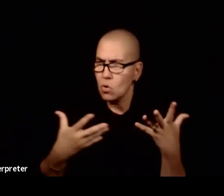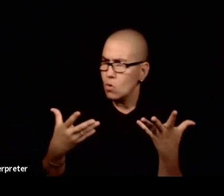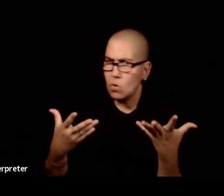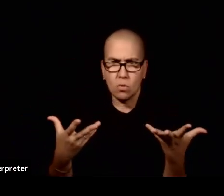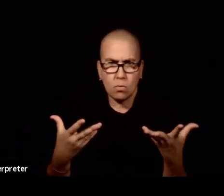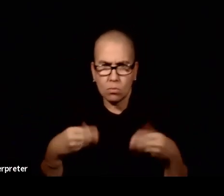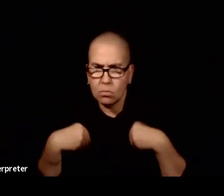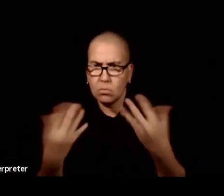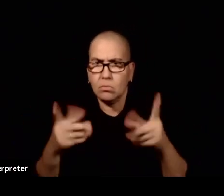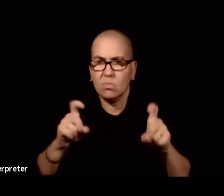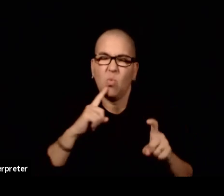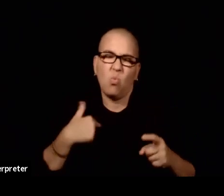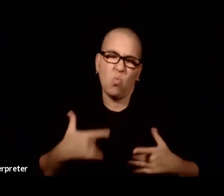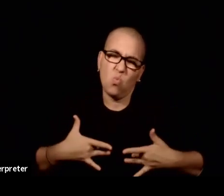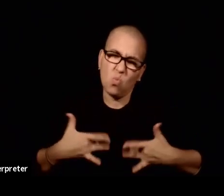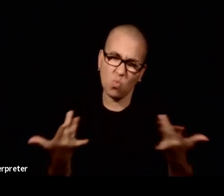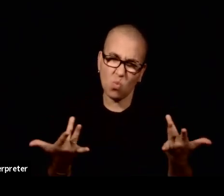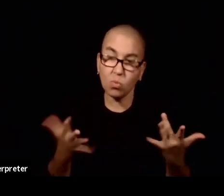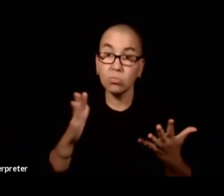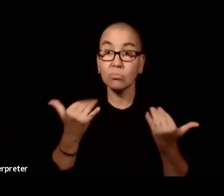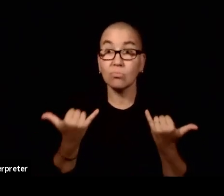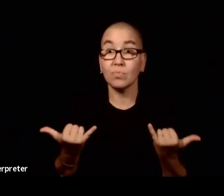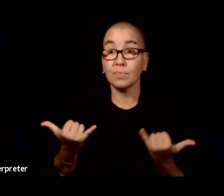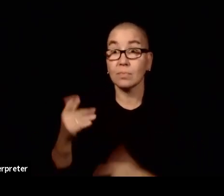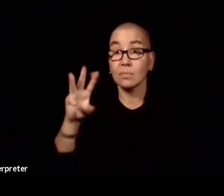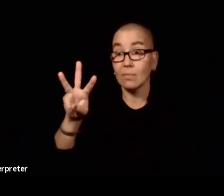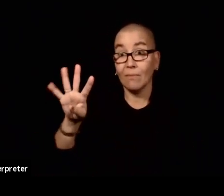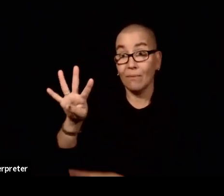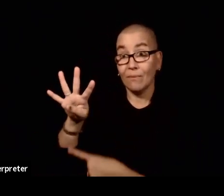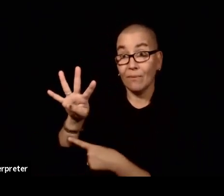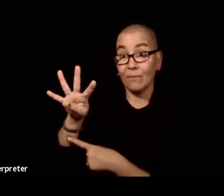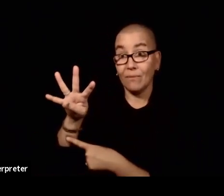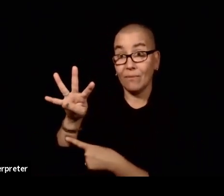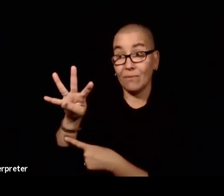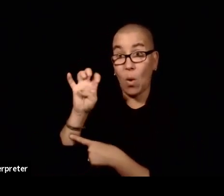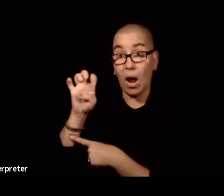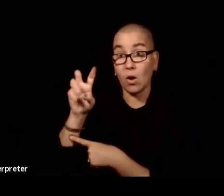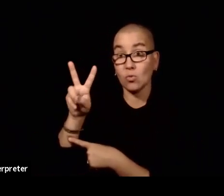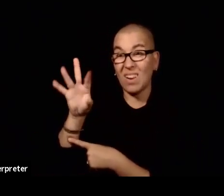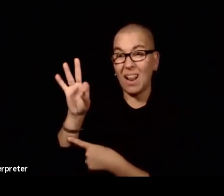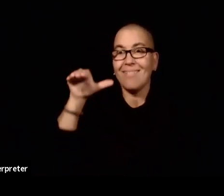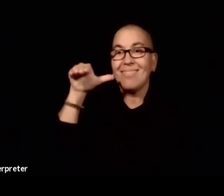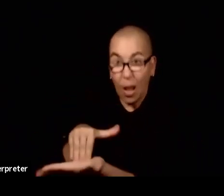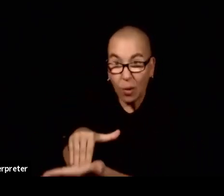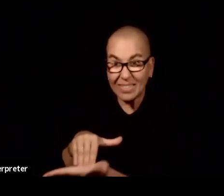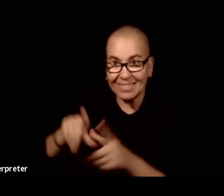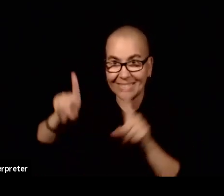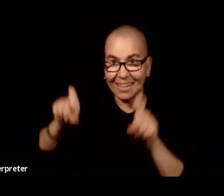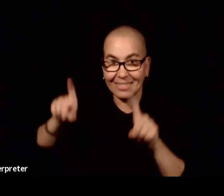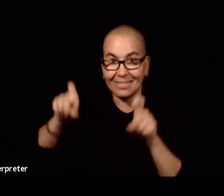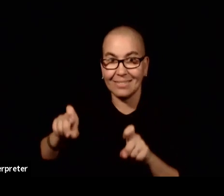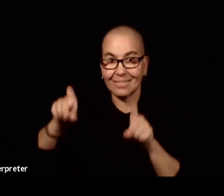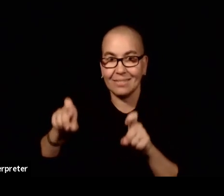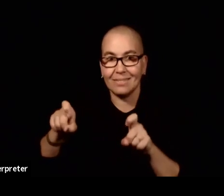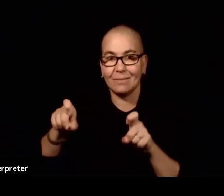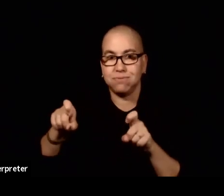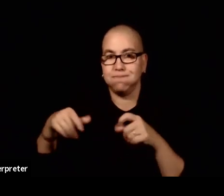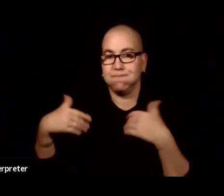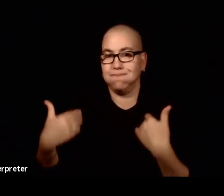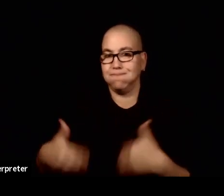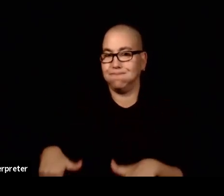424,000 tests, COVID diagnostic tests for Minnesotans. And so that's, again, empowered through the partnership and shows the power of